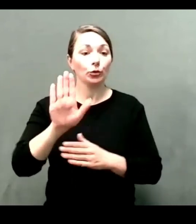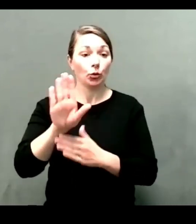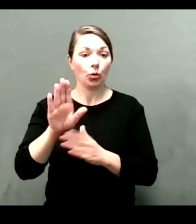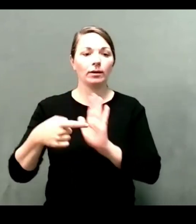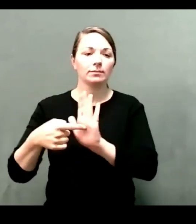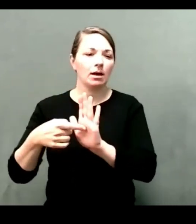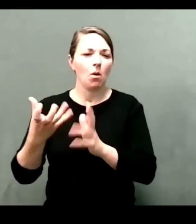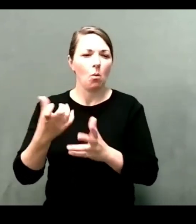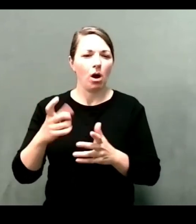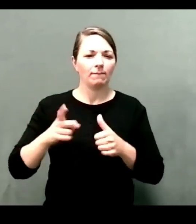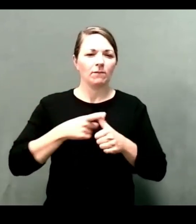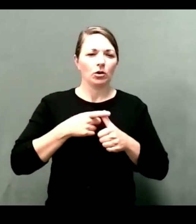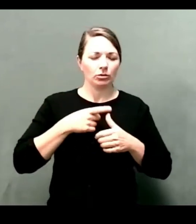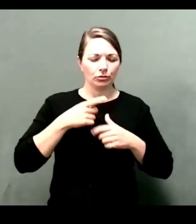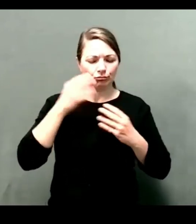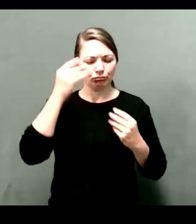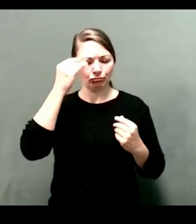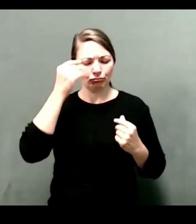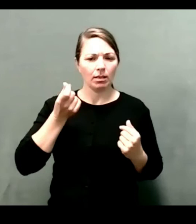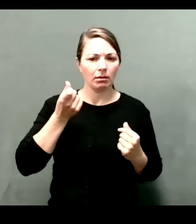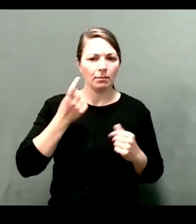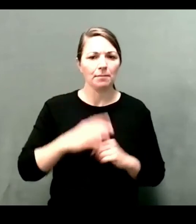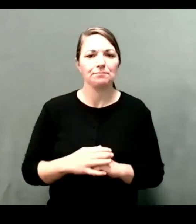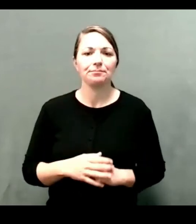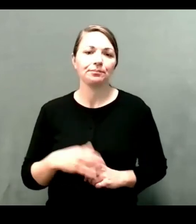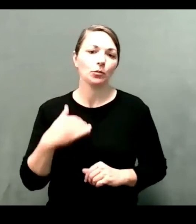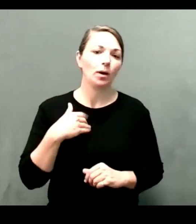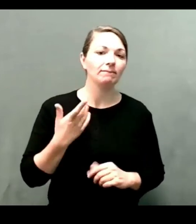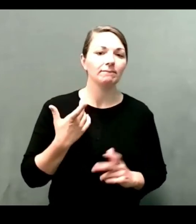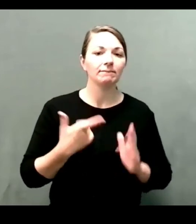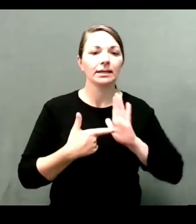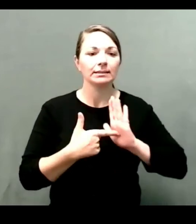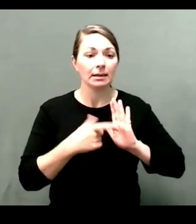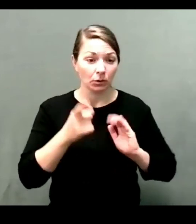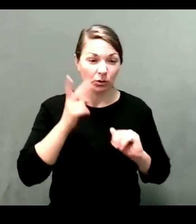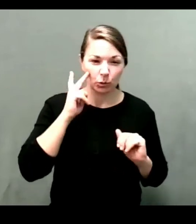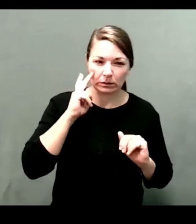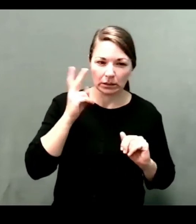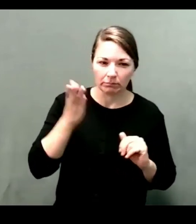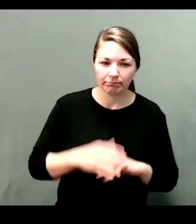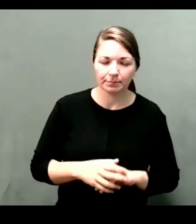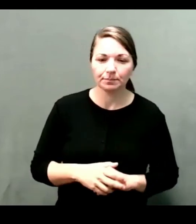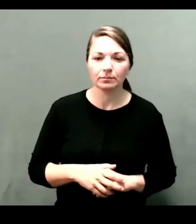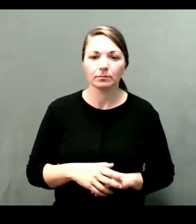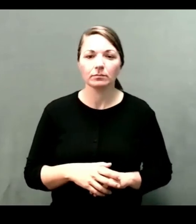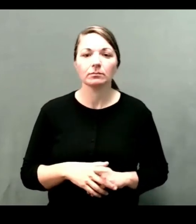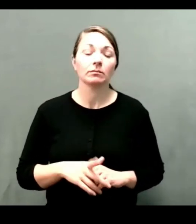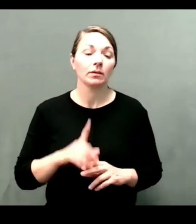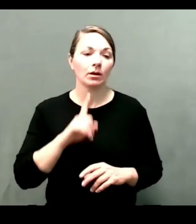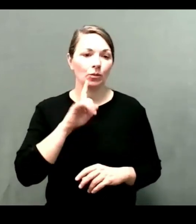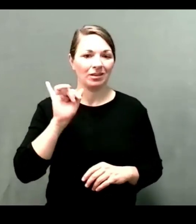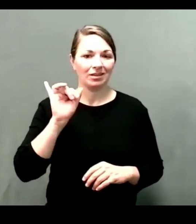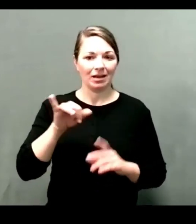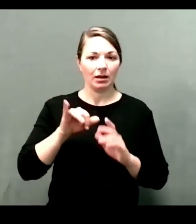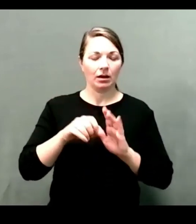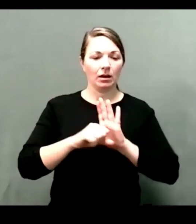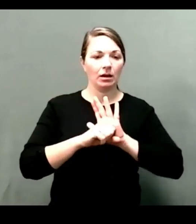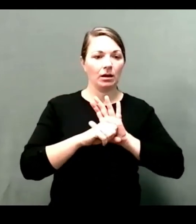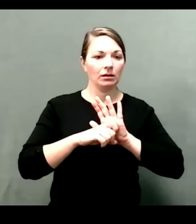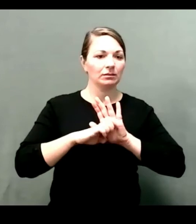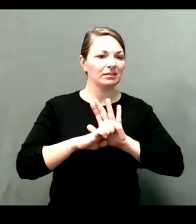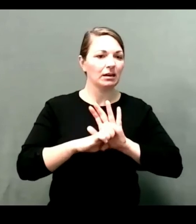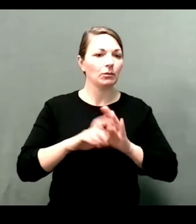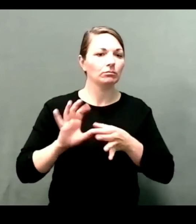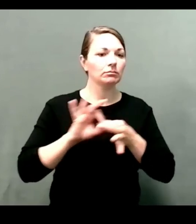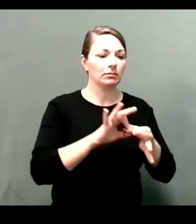you'll see a little example that we came up with. In this instance, it revolves around mental health concerns